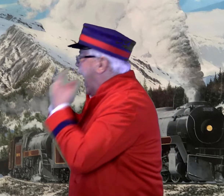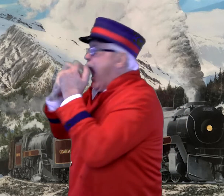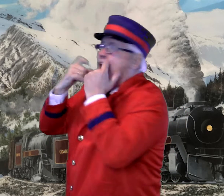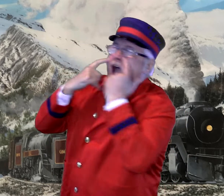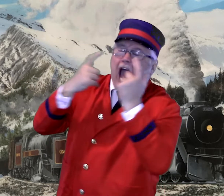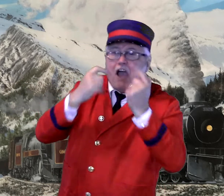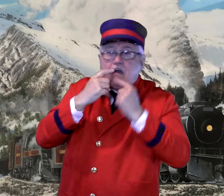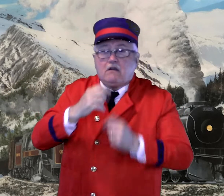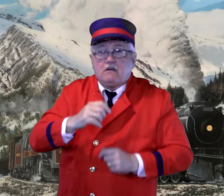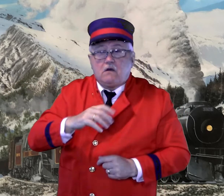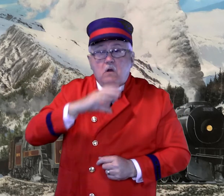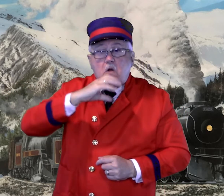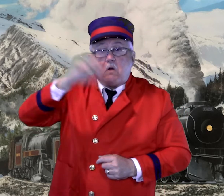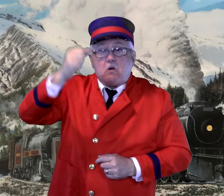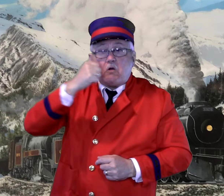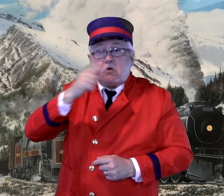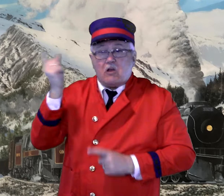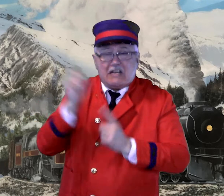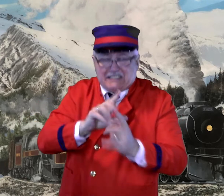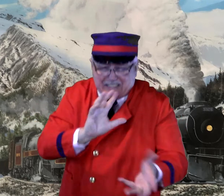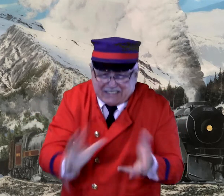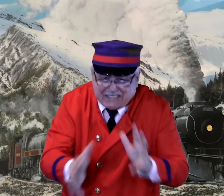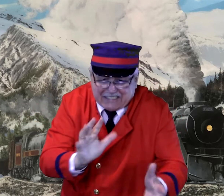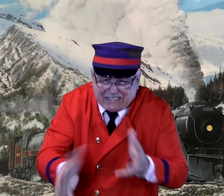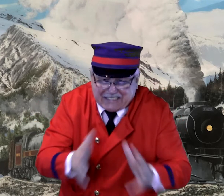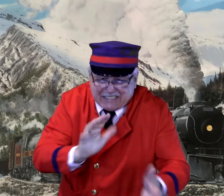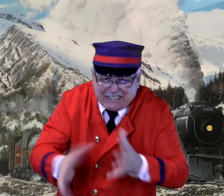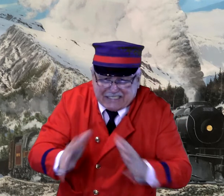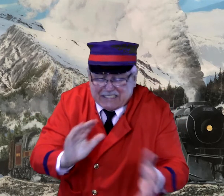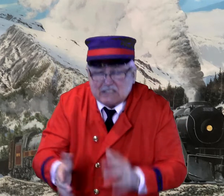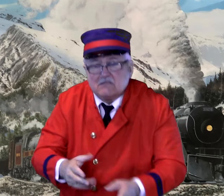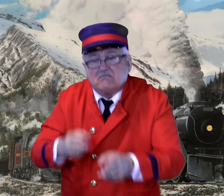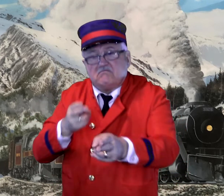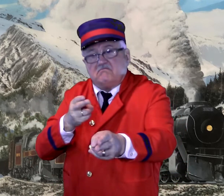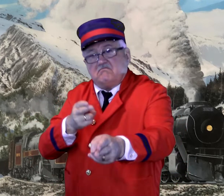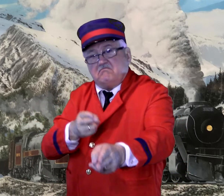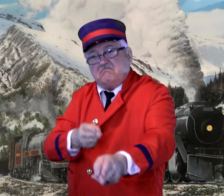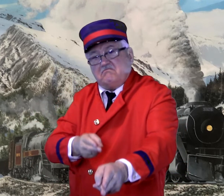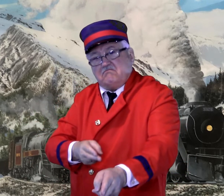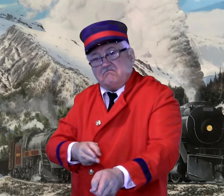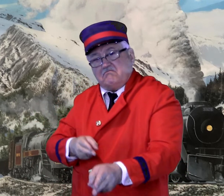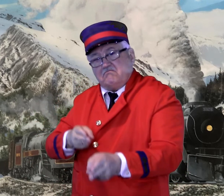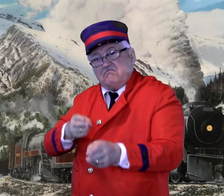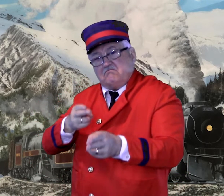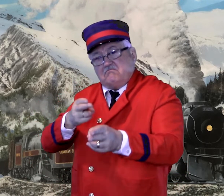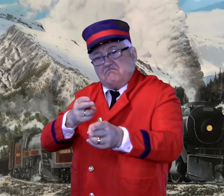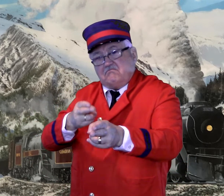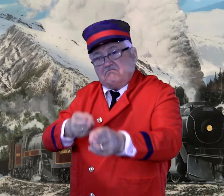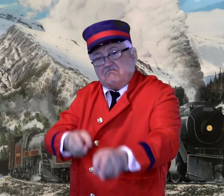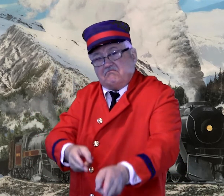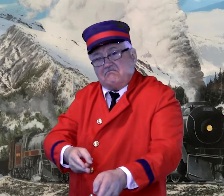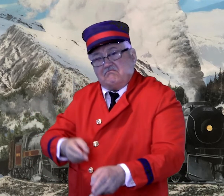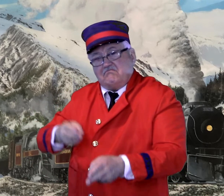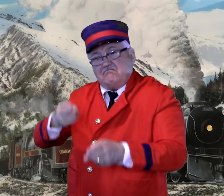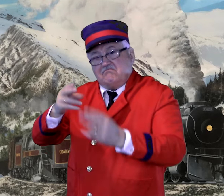on the platform, they would see their children off. And there was one young child who was inconsolable when they were leaving their